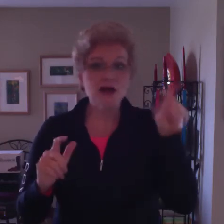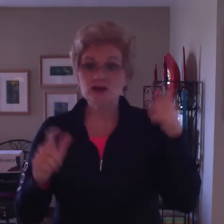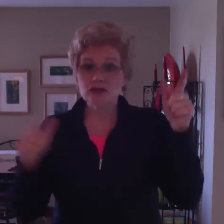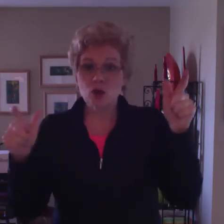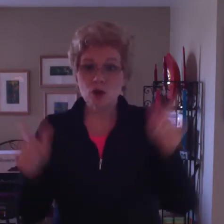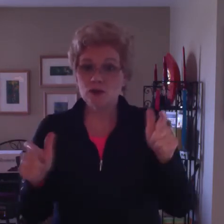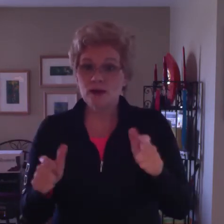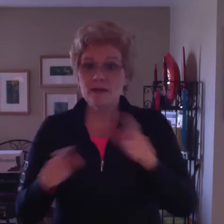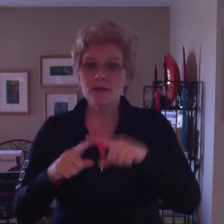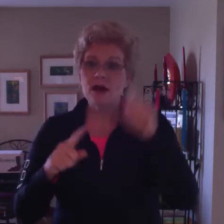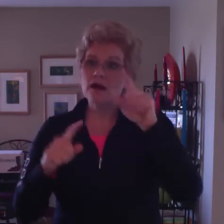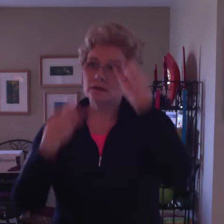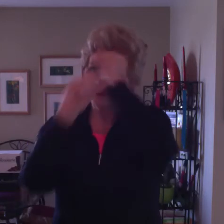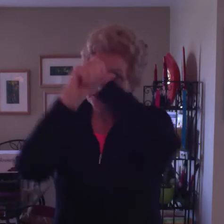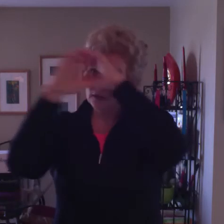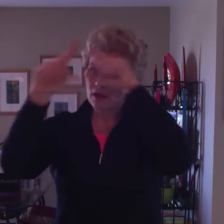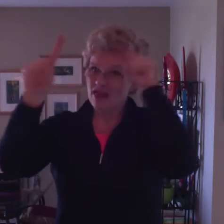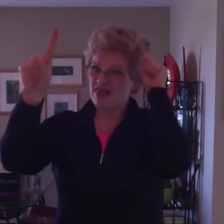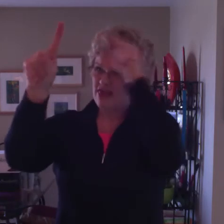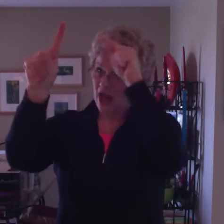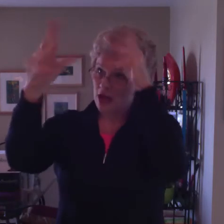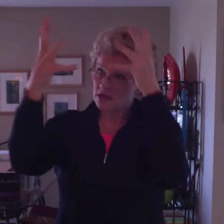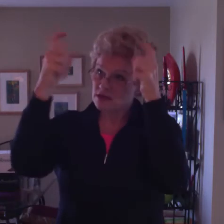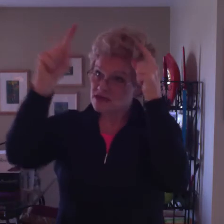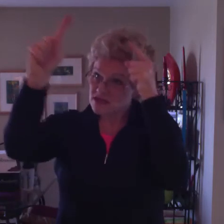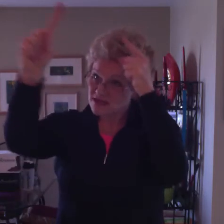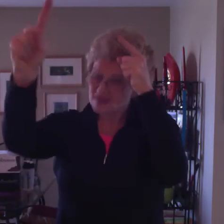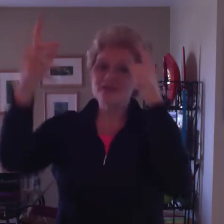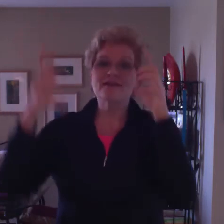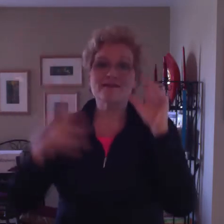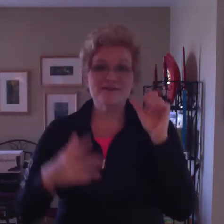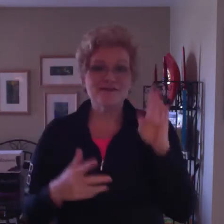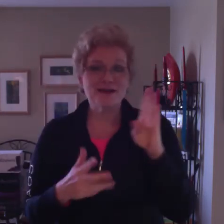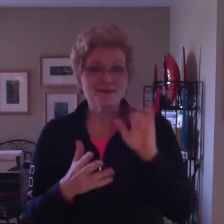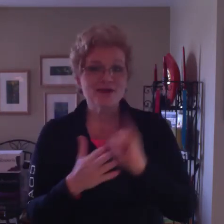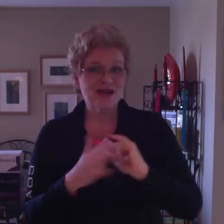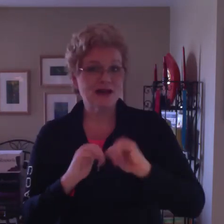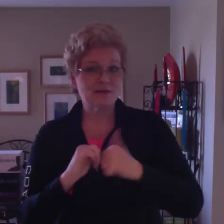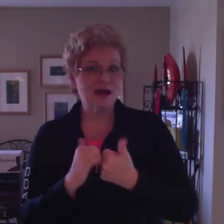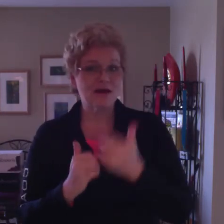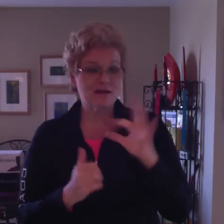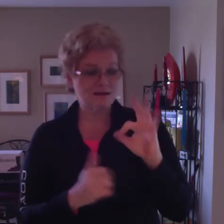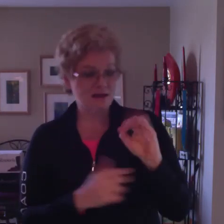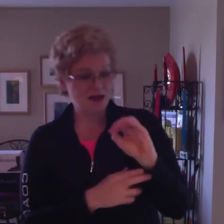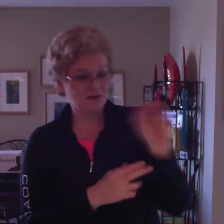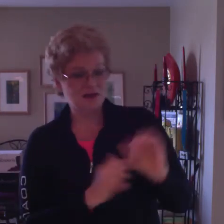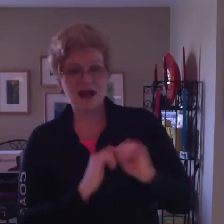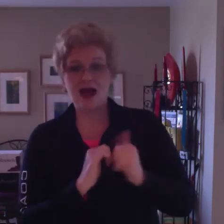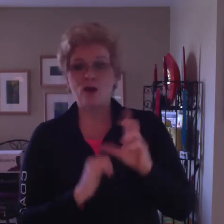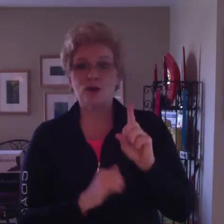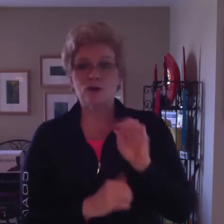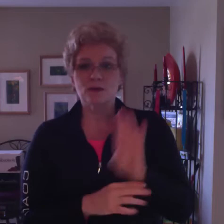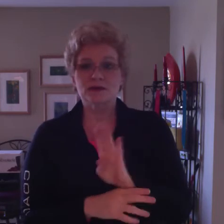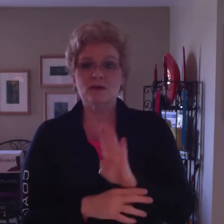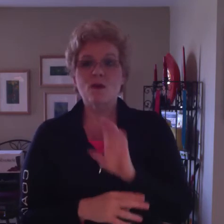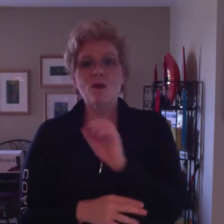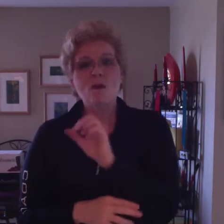themselves. And Facebook is about 90% of how I do my business, or social media. And so I want you to come